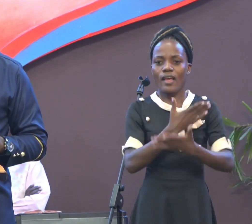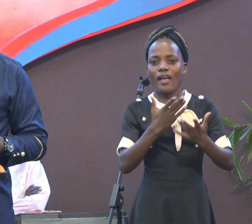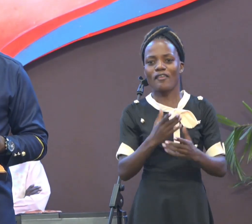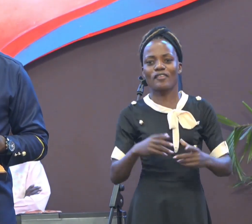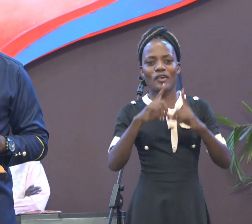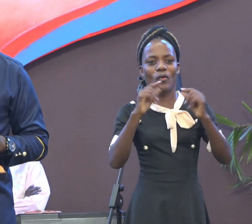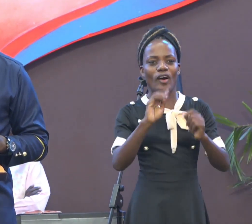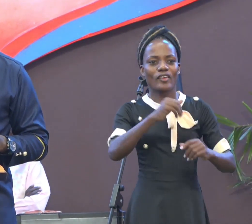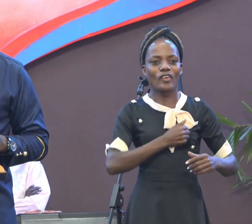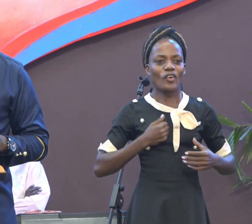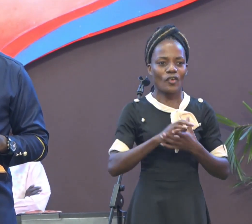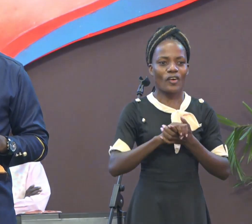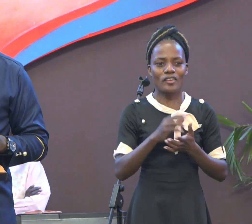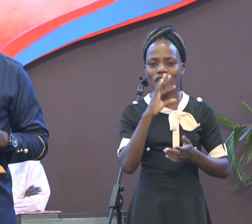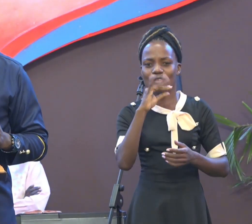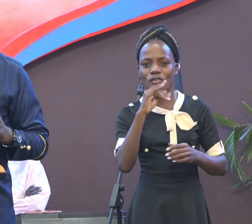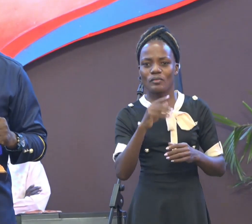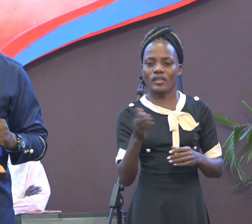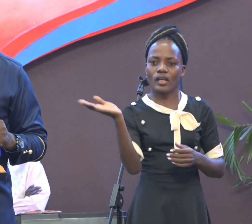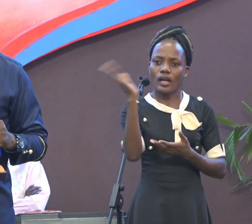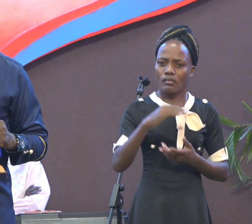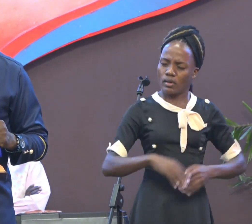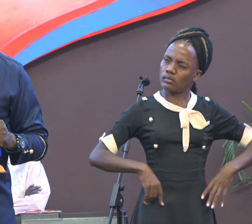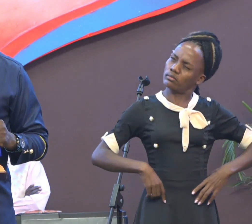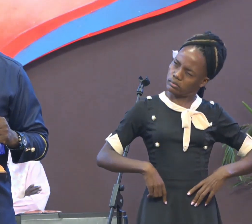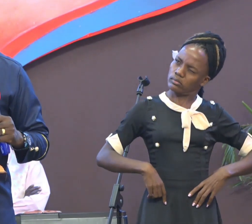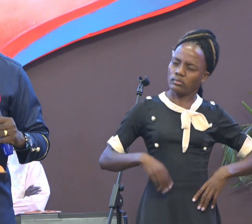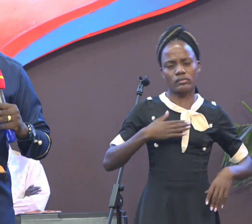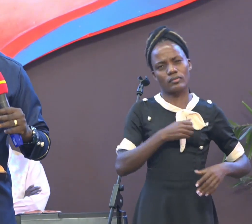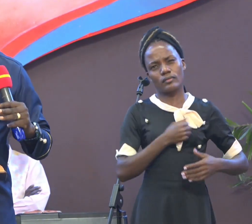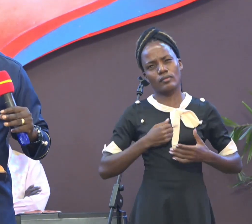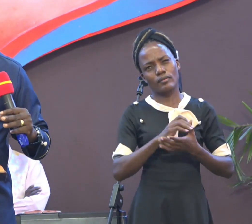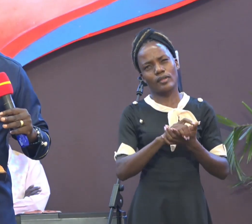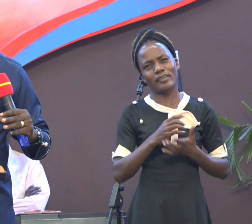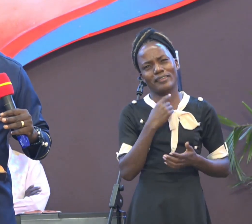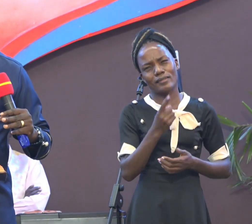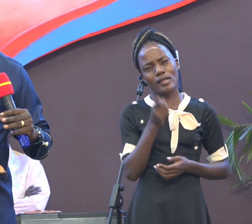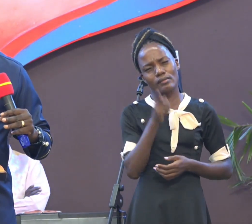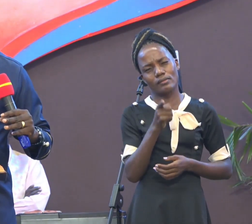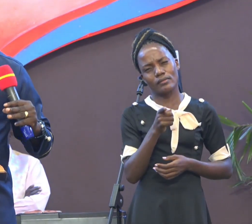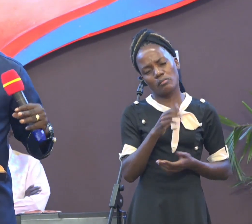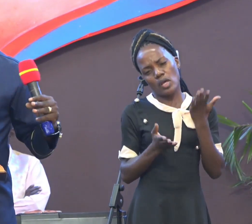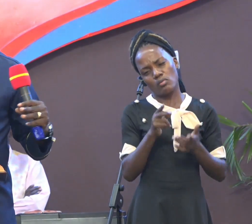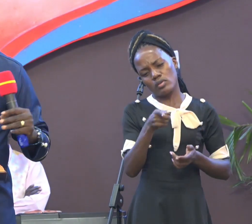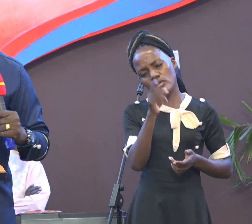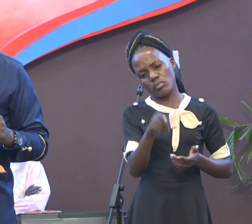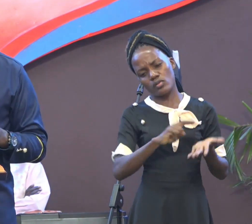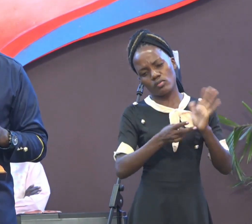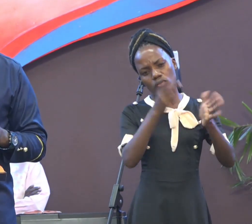And every word that she spoke comes back. And she said like this. Meaning she means this.